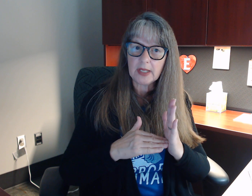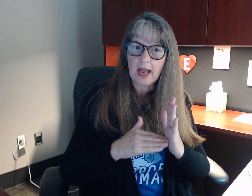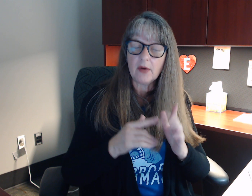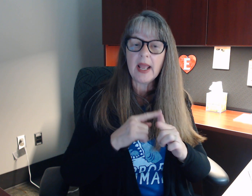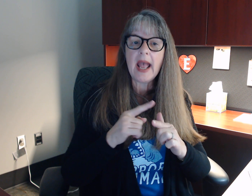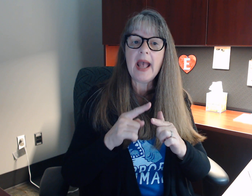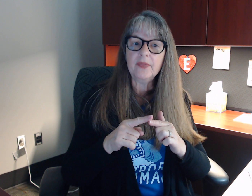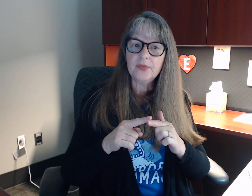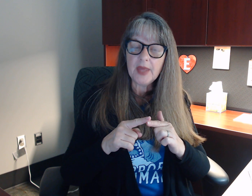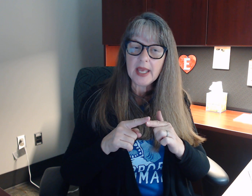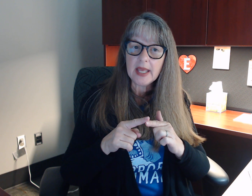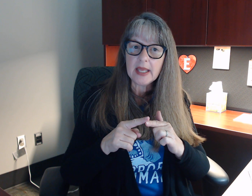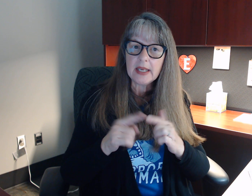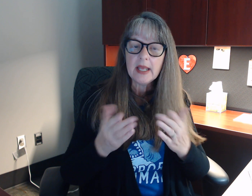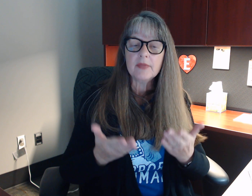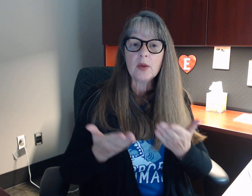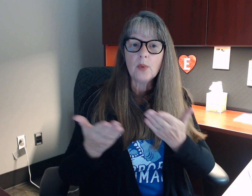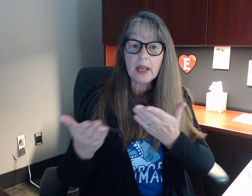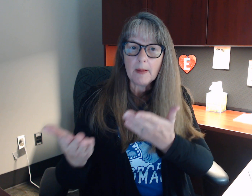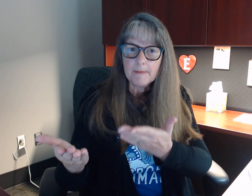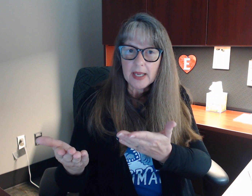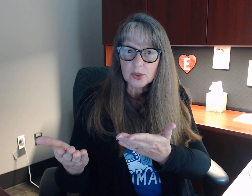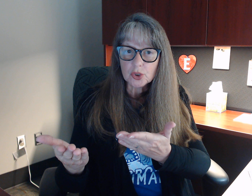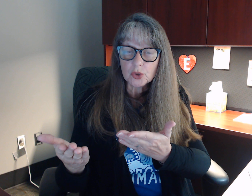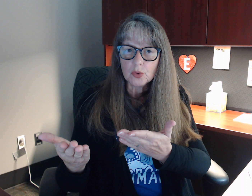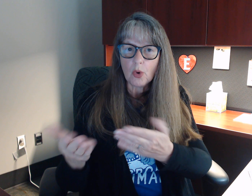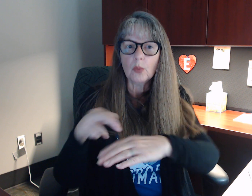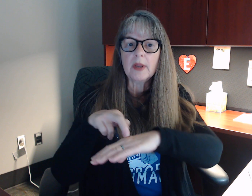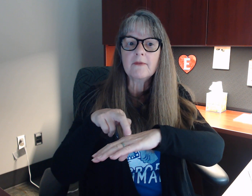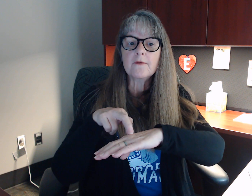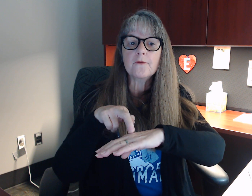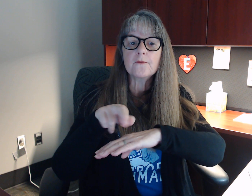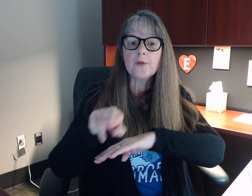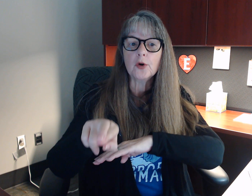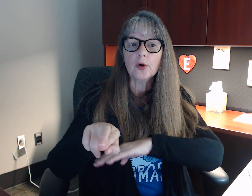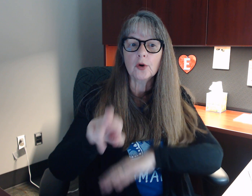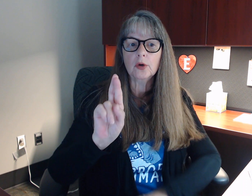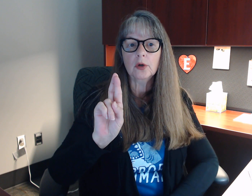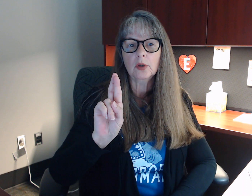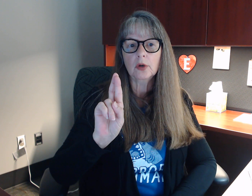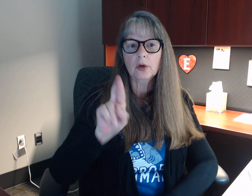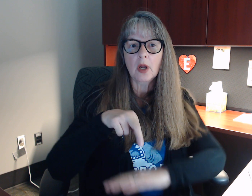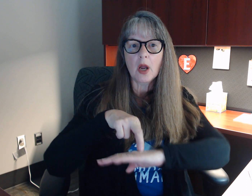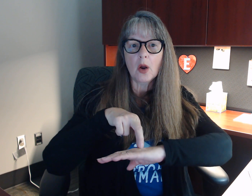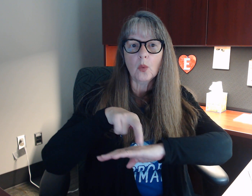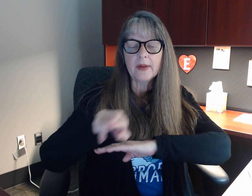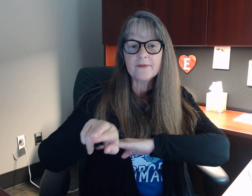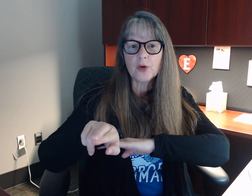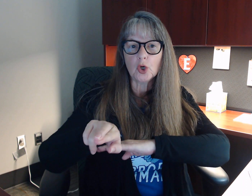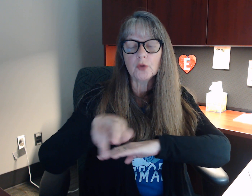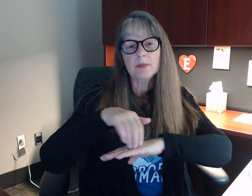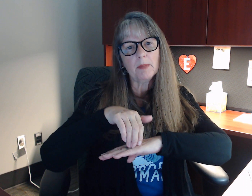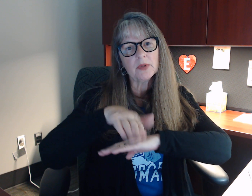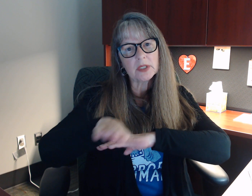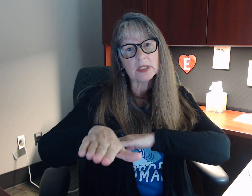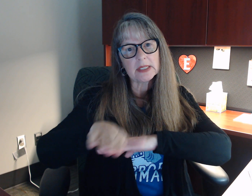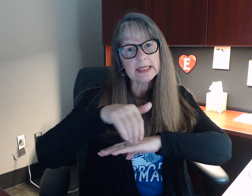out, and then they recommend you or refer, remember this is to